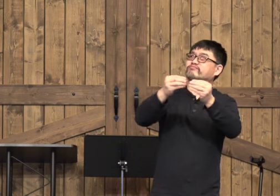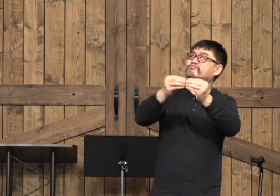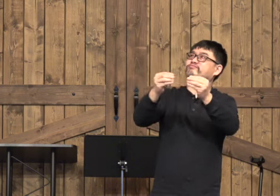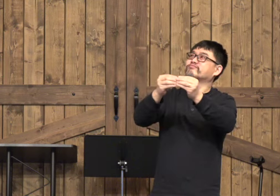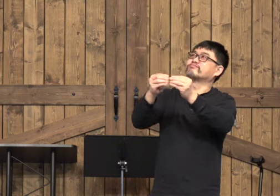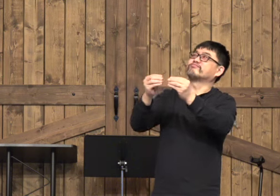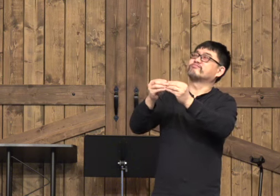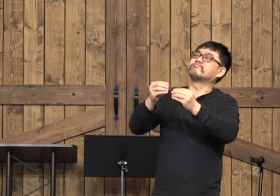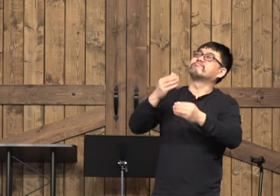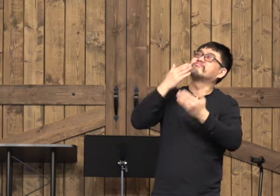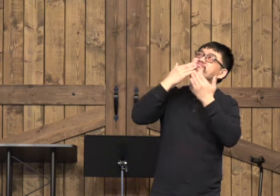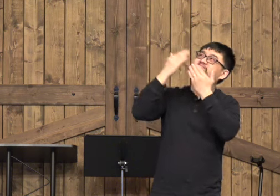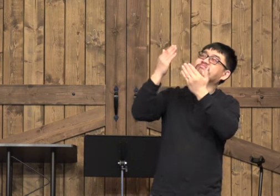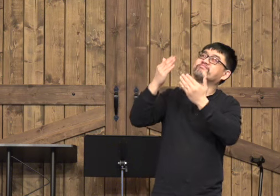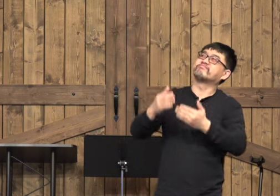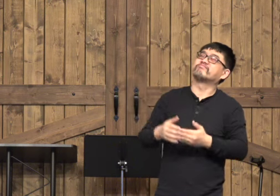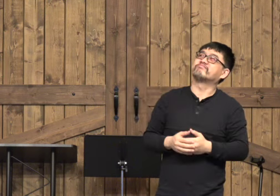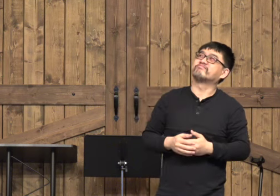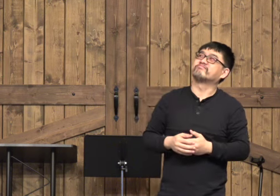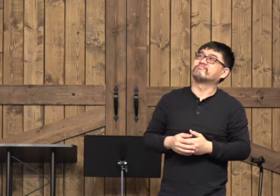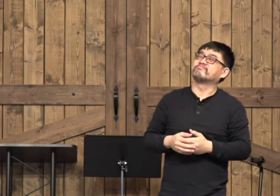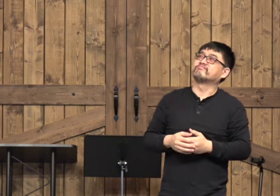So more and more people around the world will be your children.